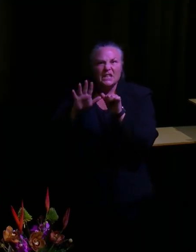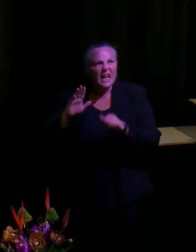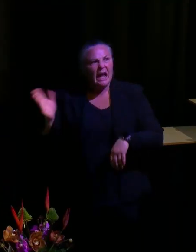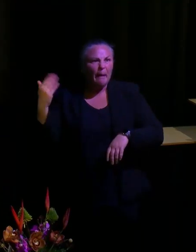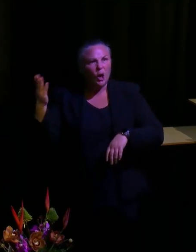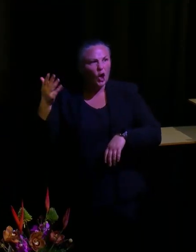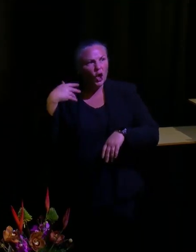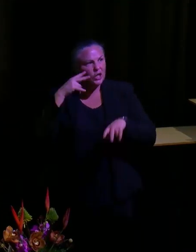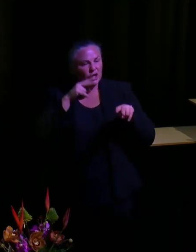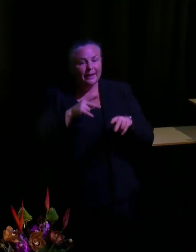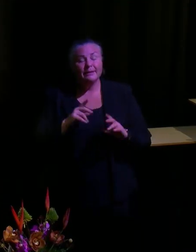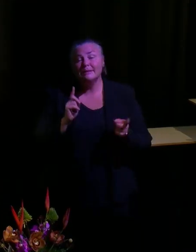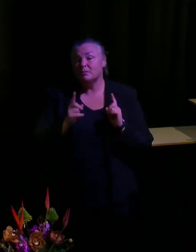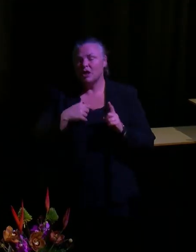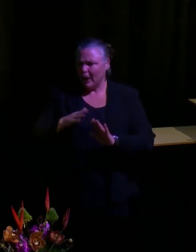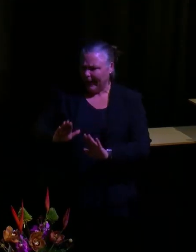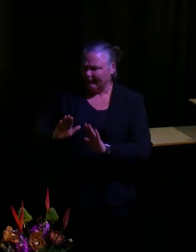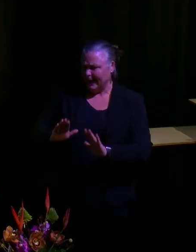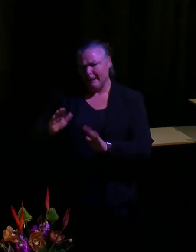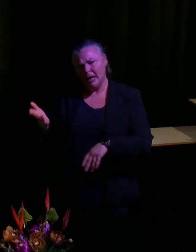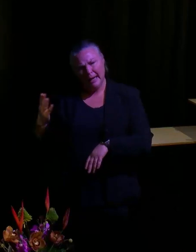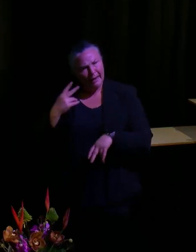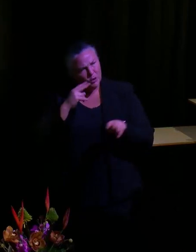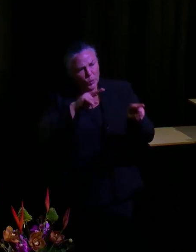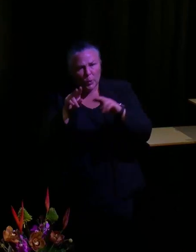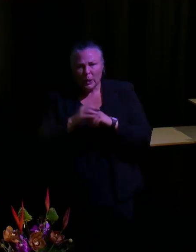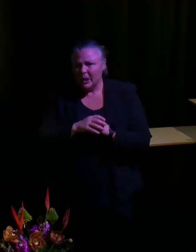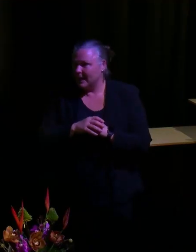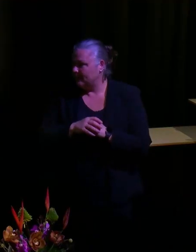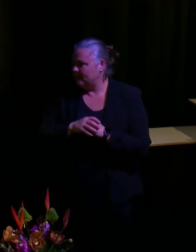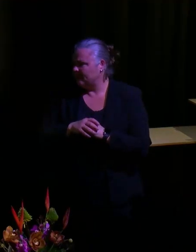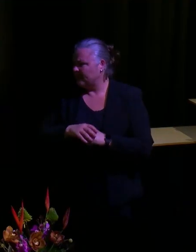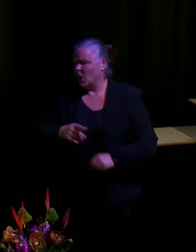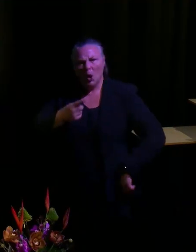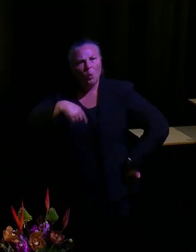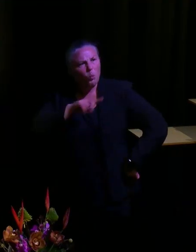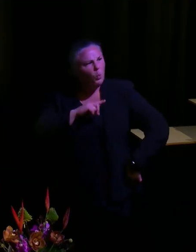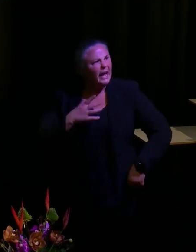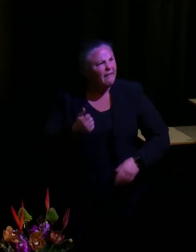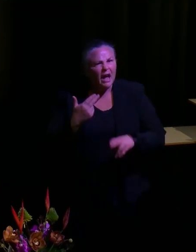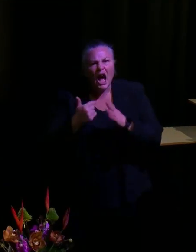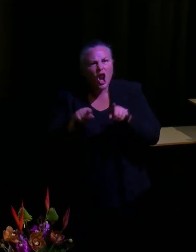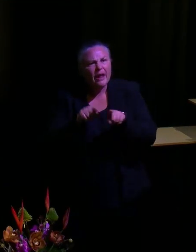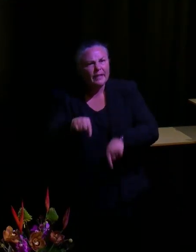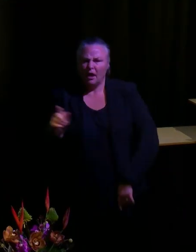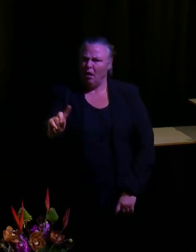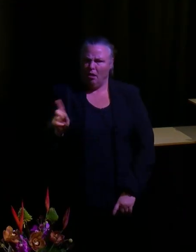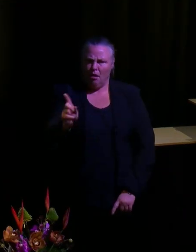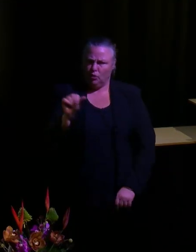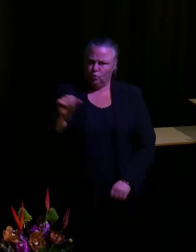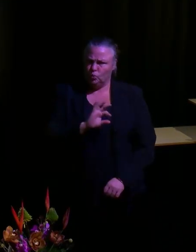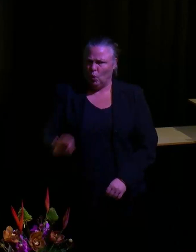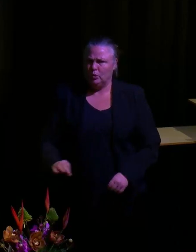them to calm down and come over and have a look at work. They're going like, but this is... We shouldn't be having works like this. And because they